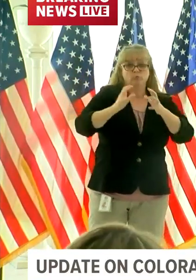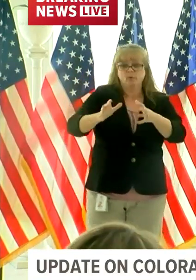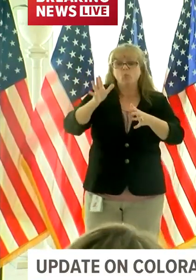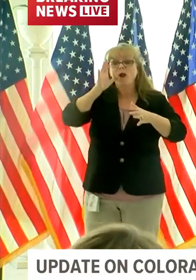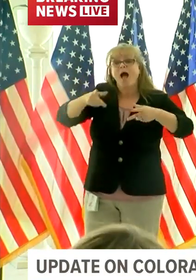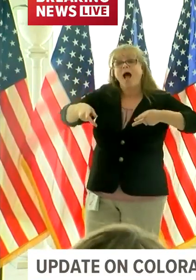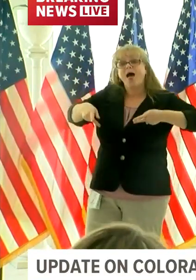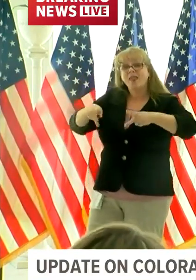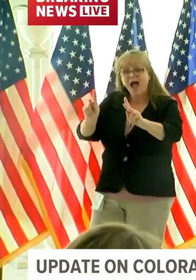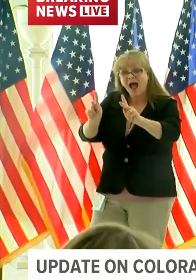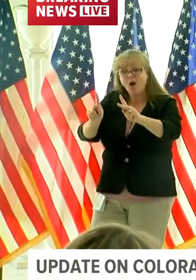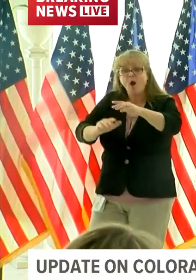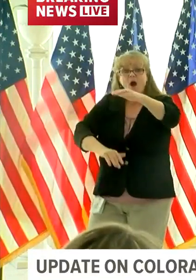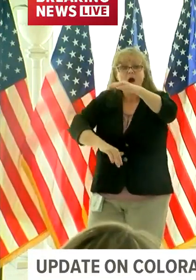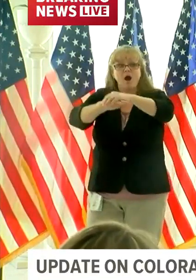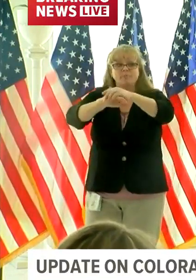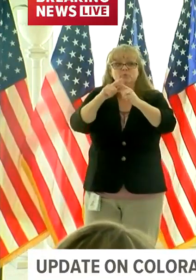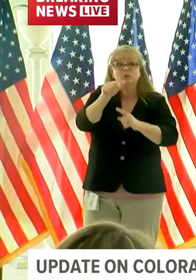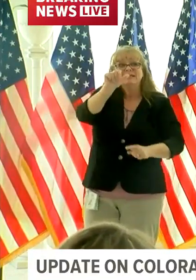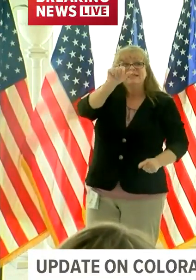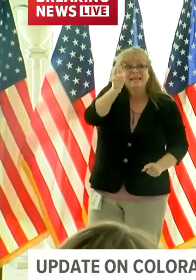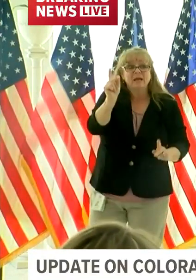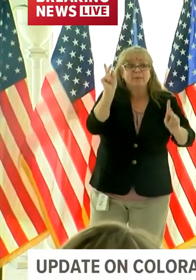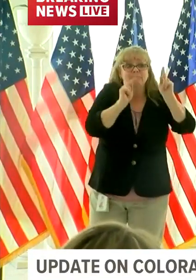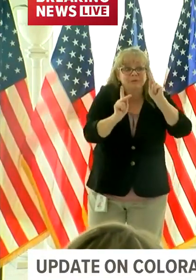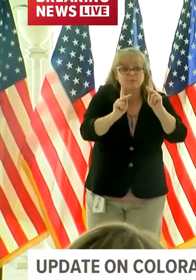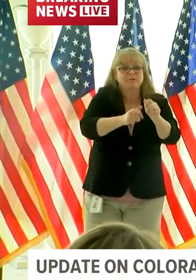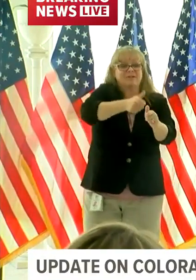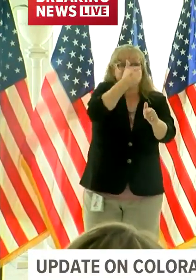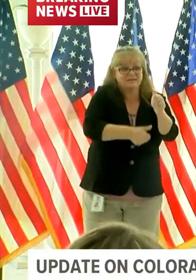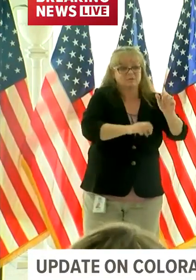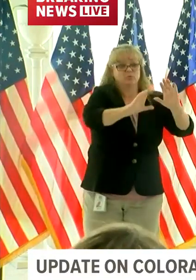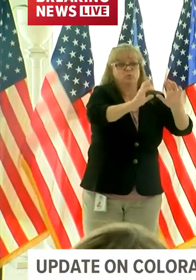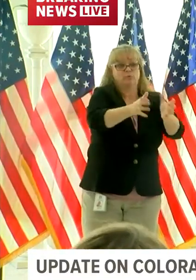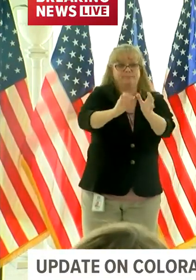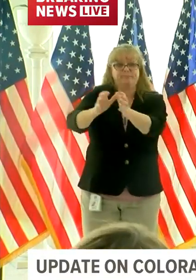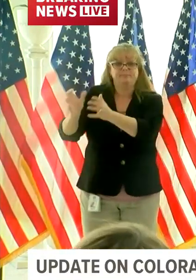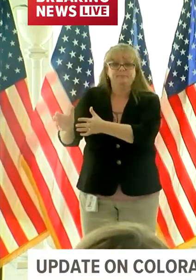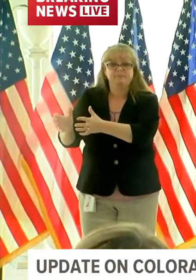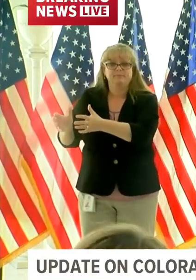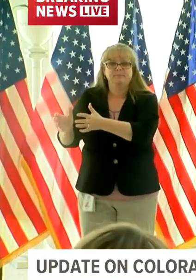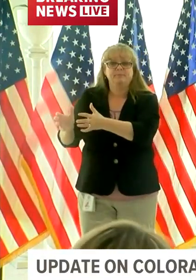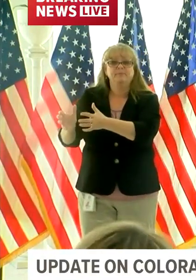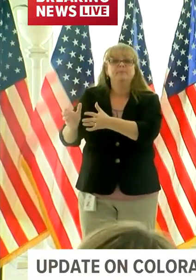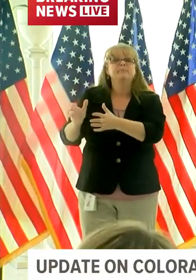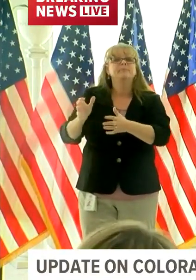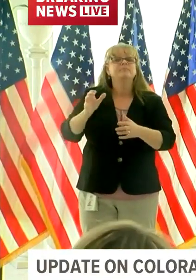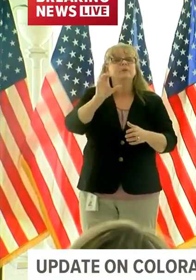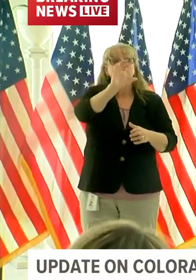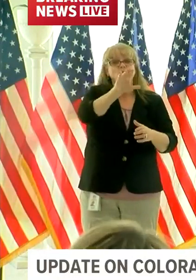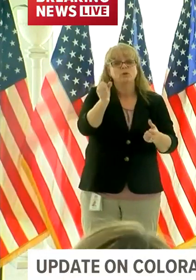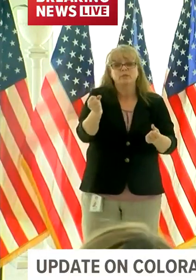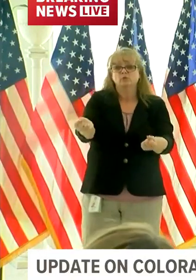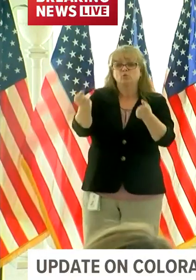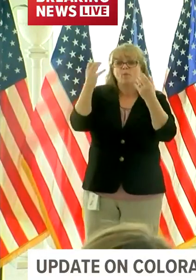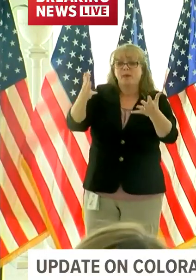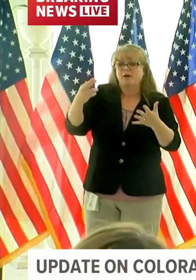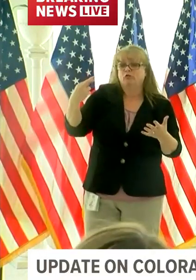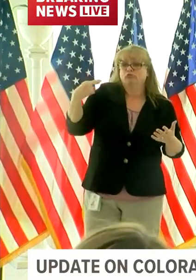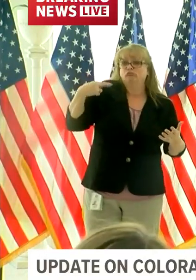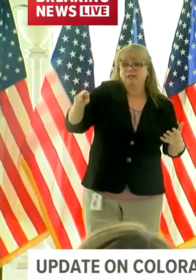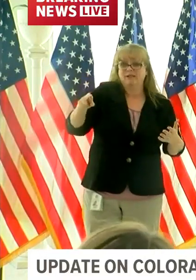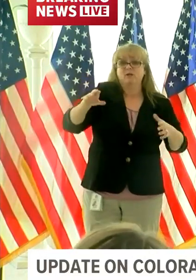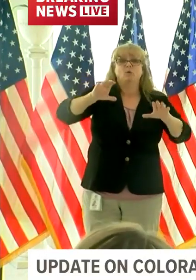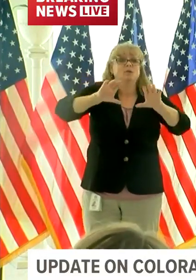worshipers. And what so many faith leaders across the state are stepping up and doing is providing online streaming and viewing